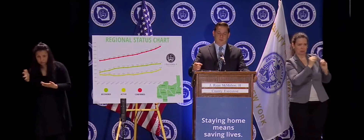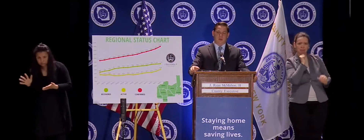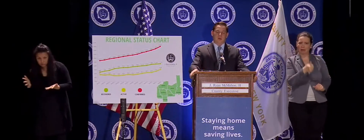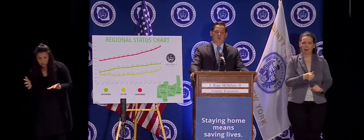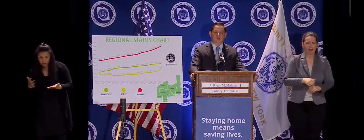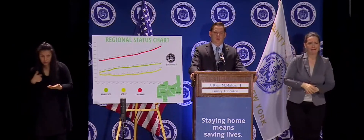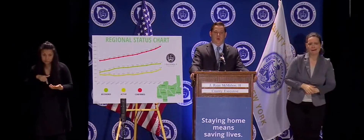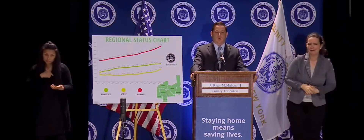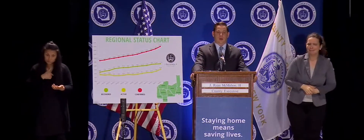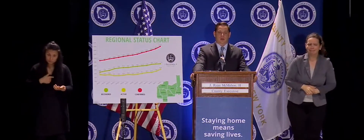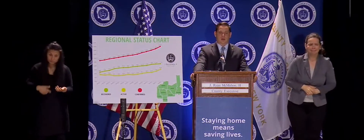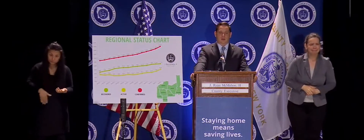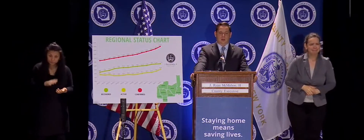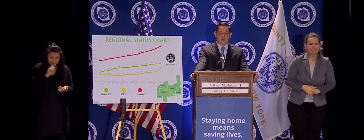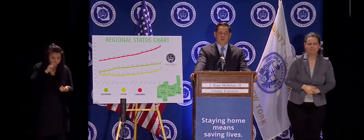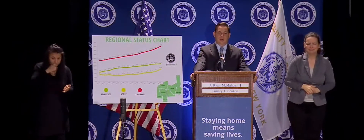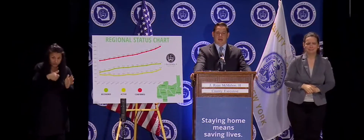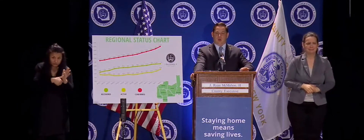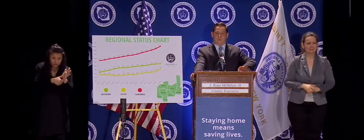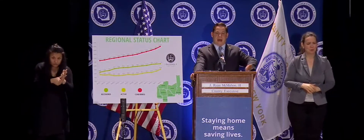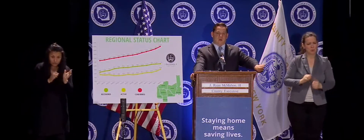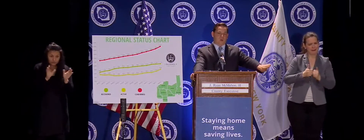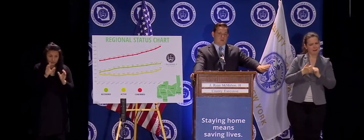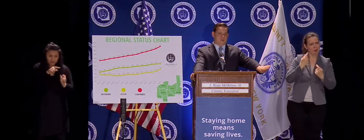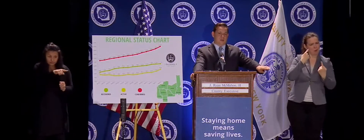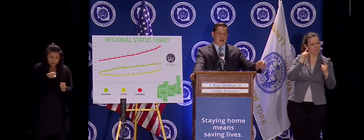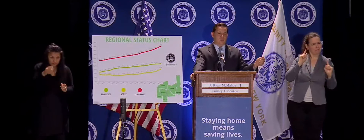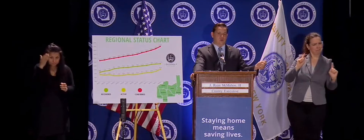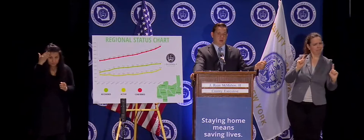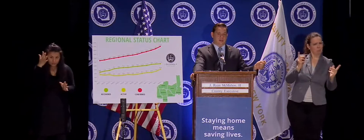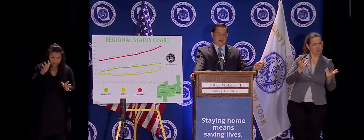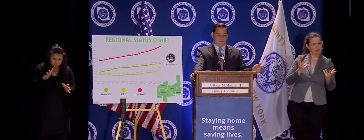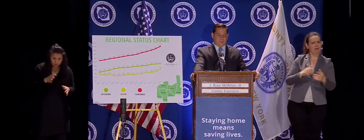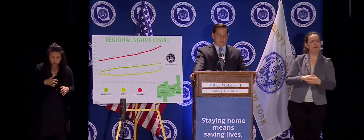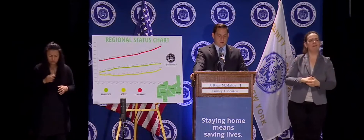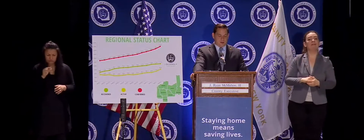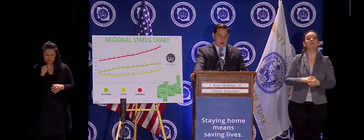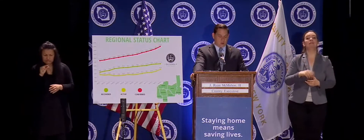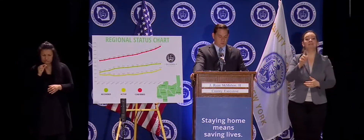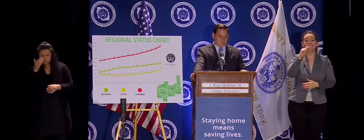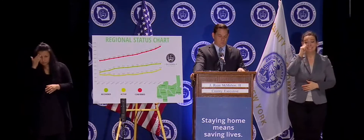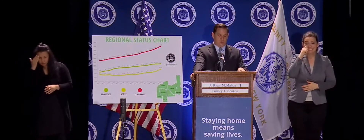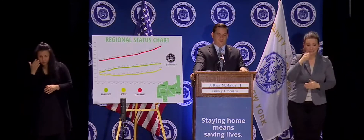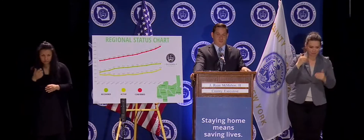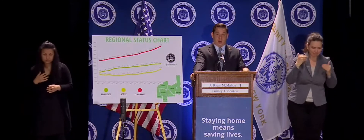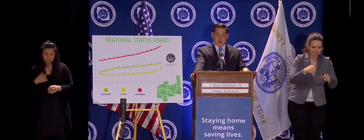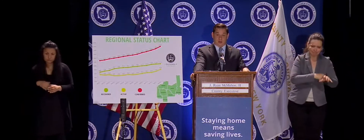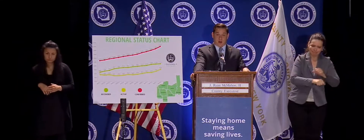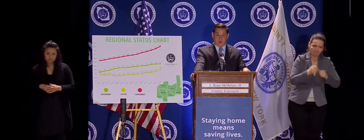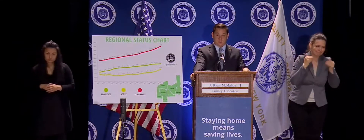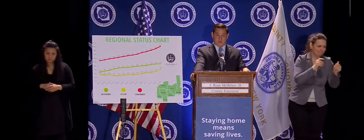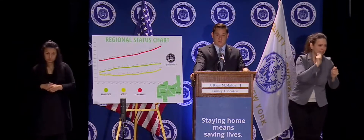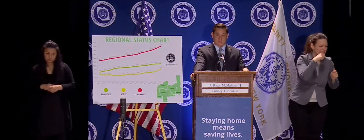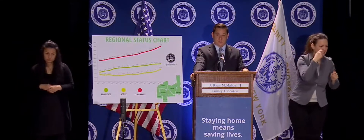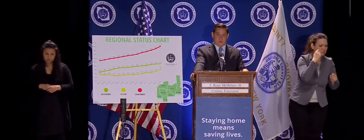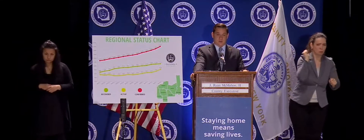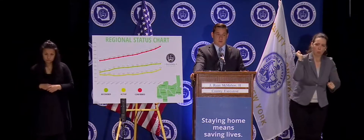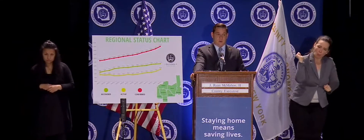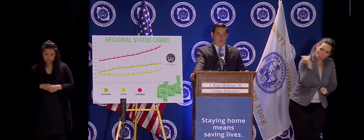testing. So you can't go backwards in how you grade that. Now, we've started